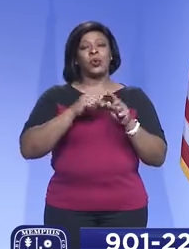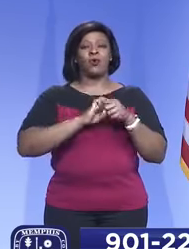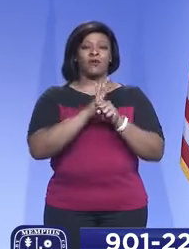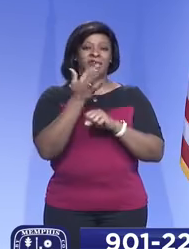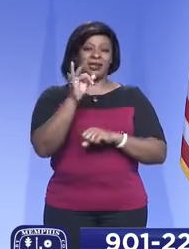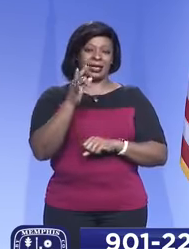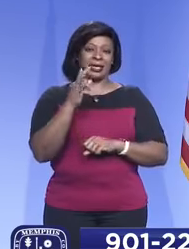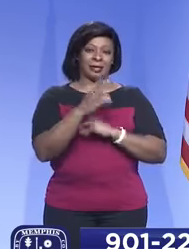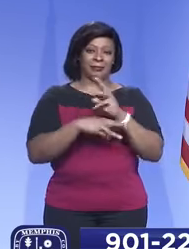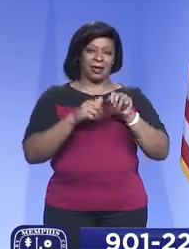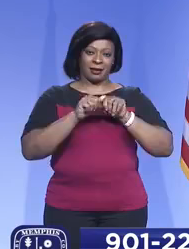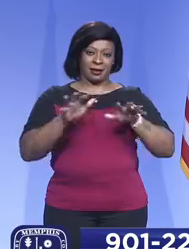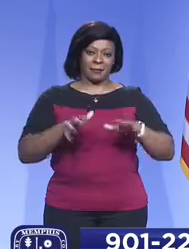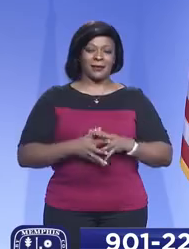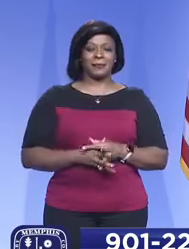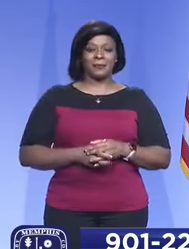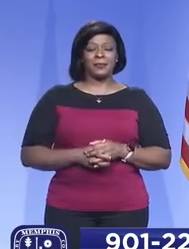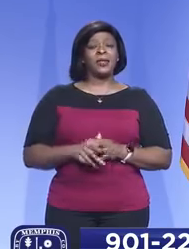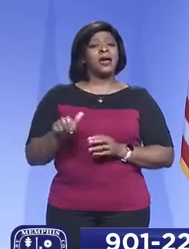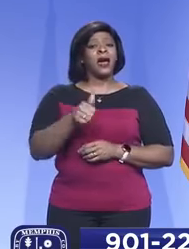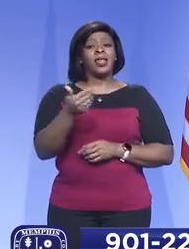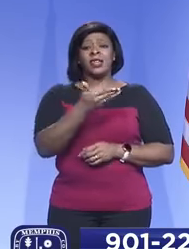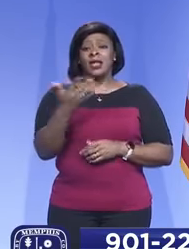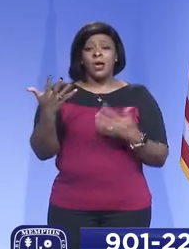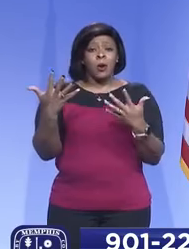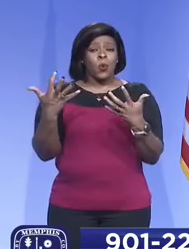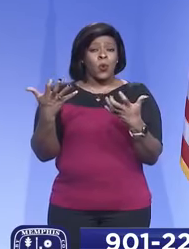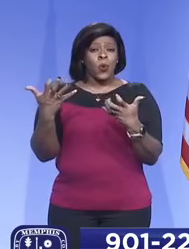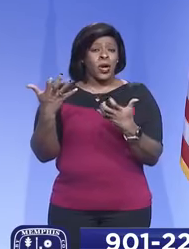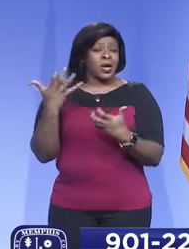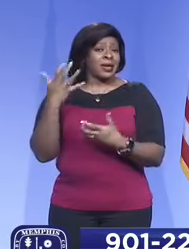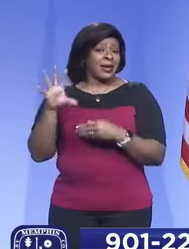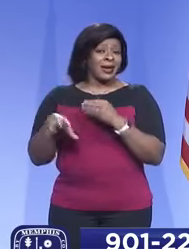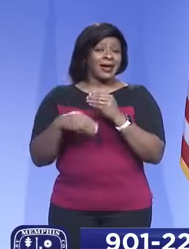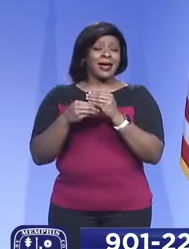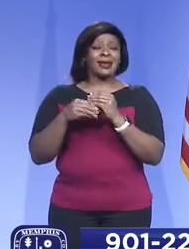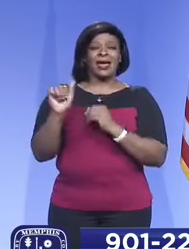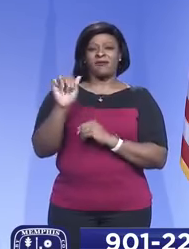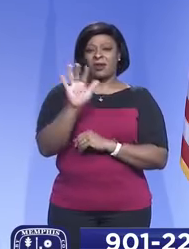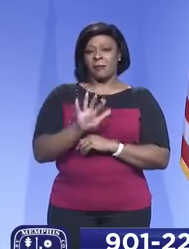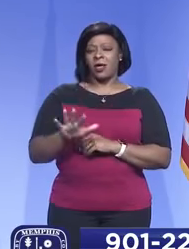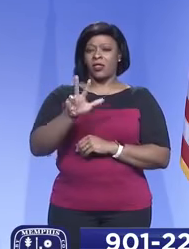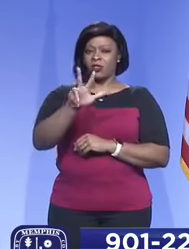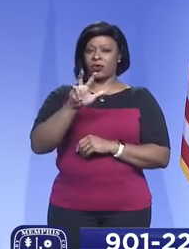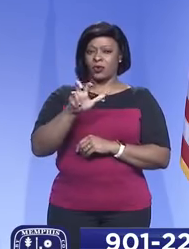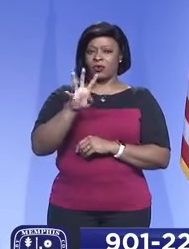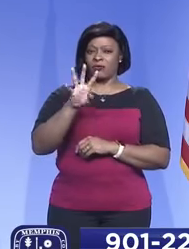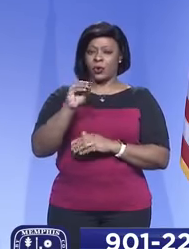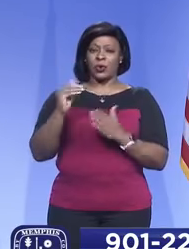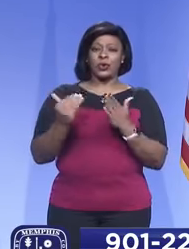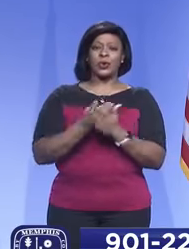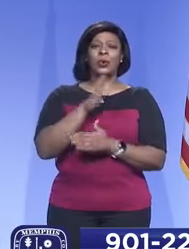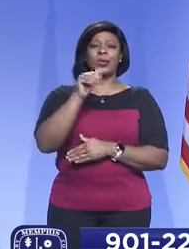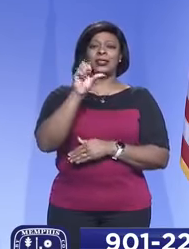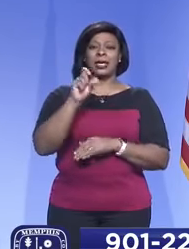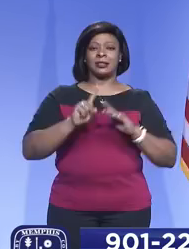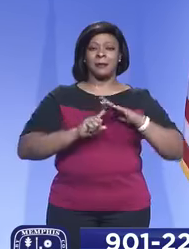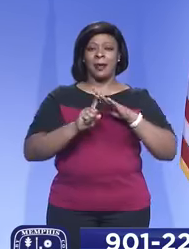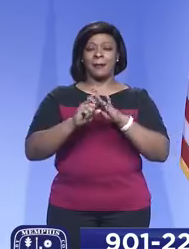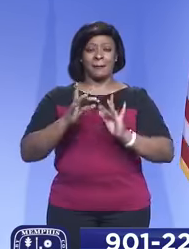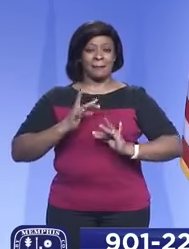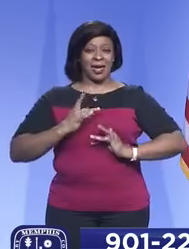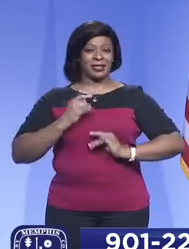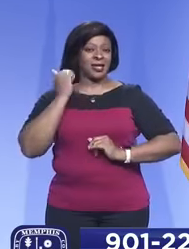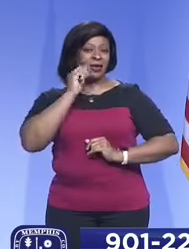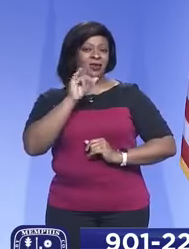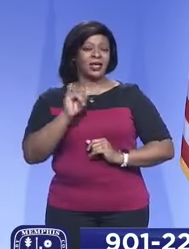pandemic. One of the other things I wanted to note, in addition to averaging about 340 new cases per day, our case